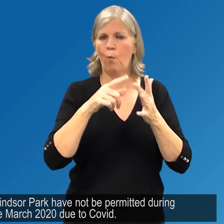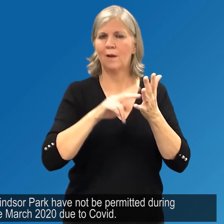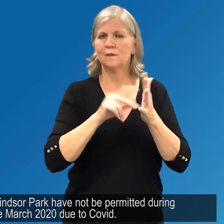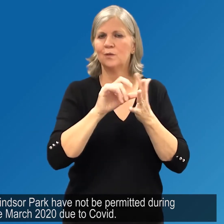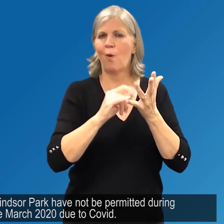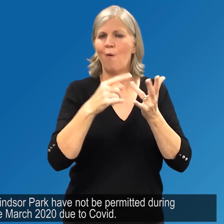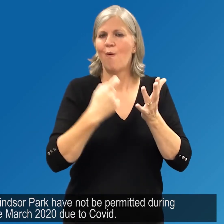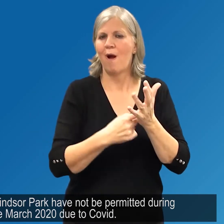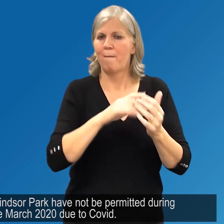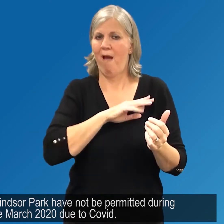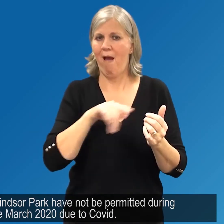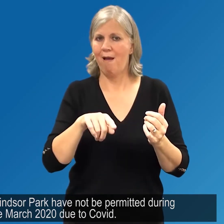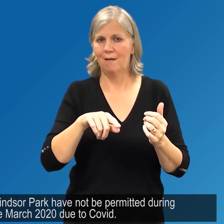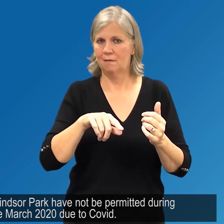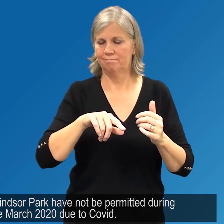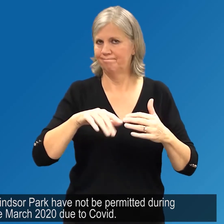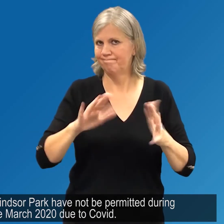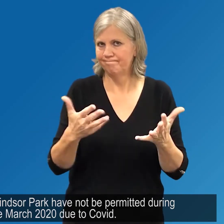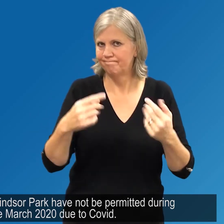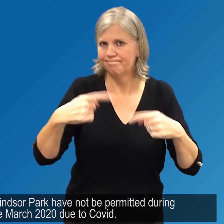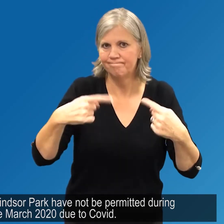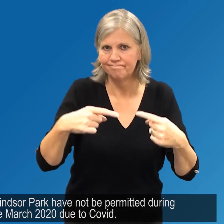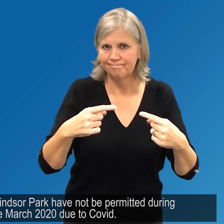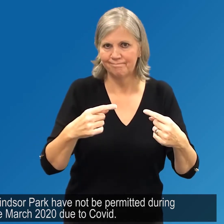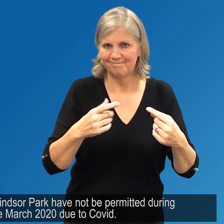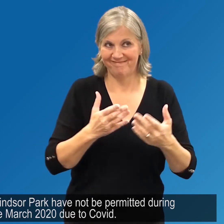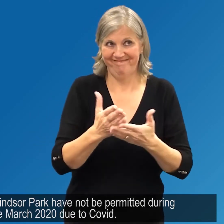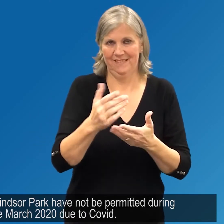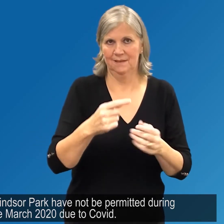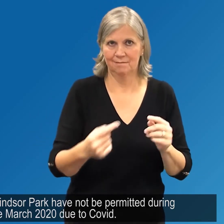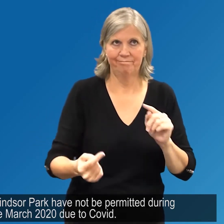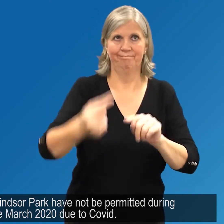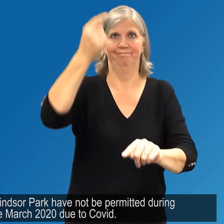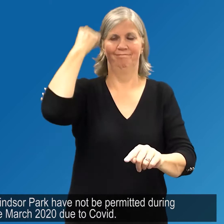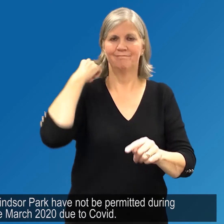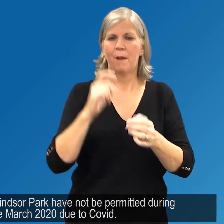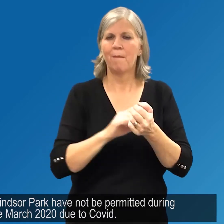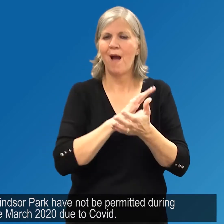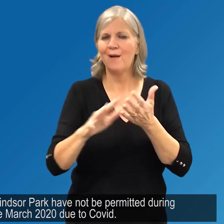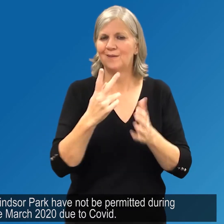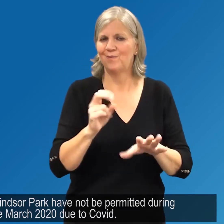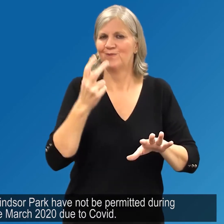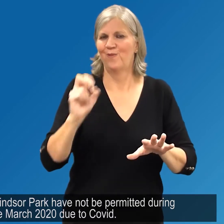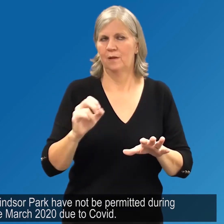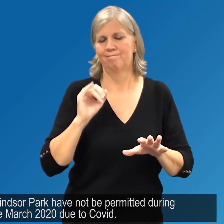BSL classes in Windsor Park have not been permitted since March 2020 due to COVID.